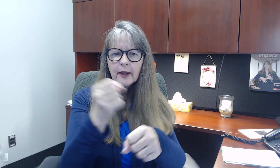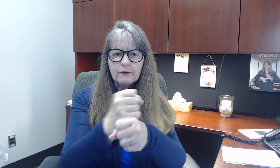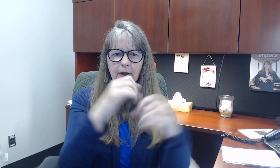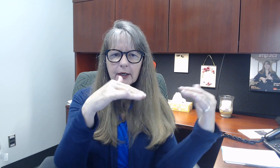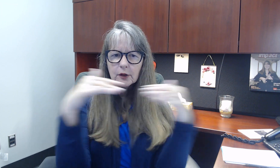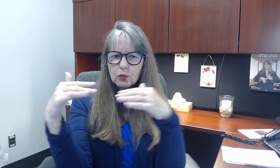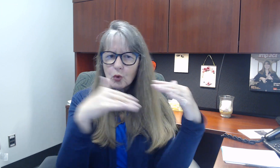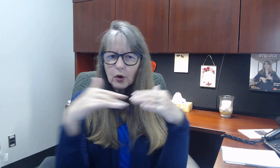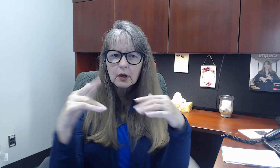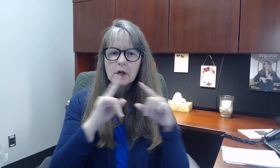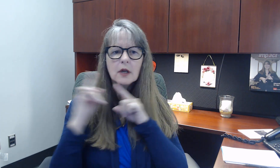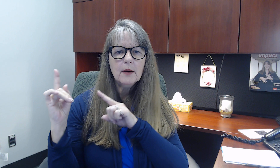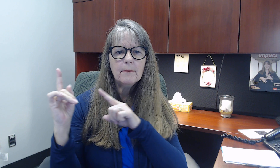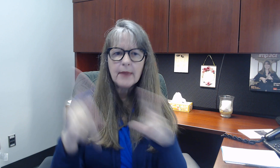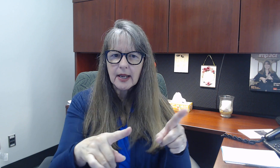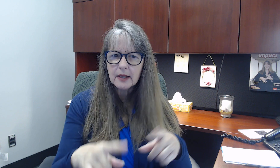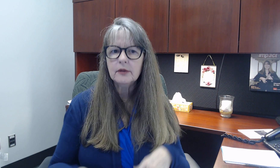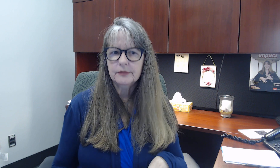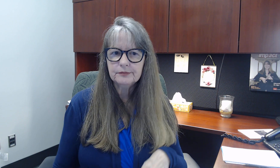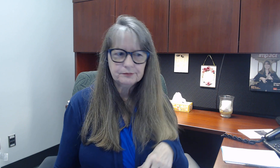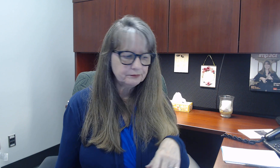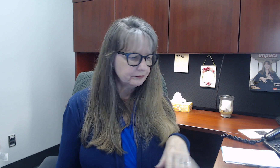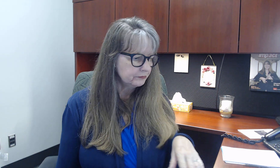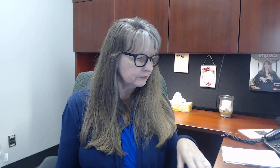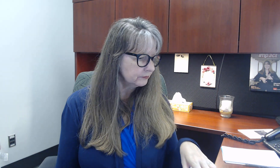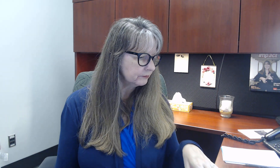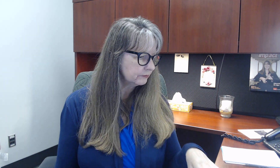fight in the war. Command.